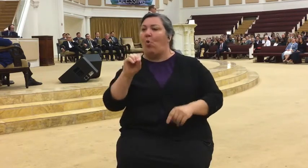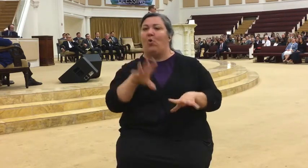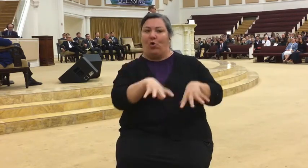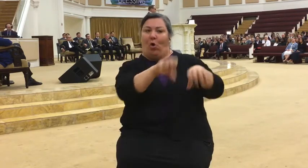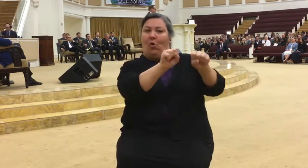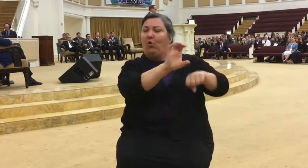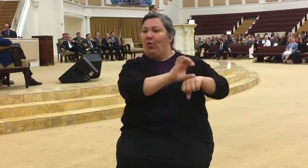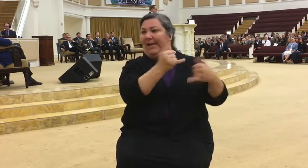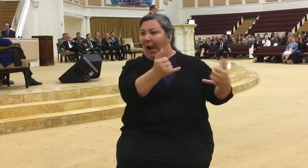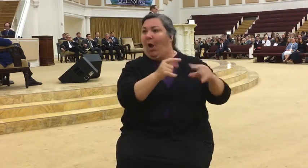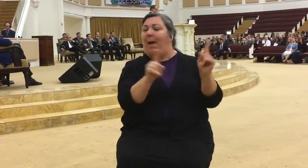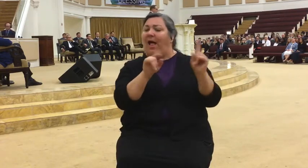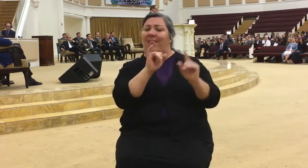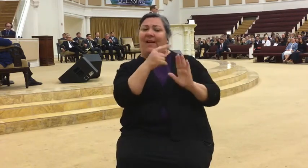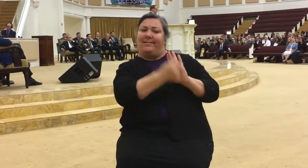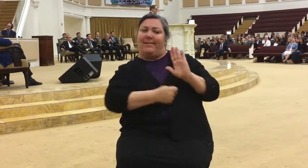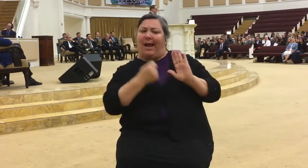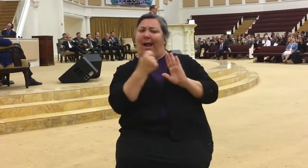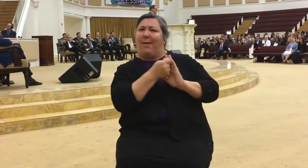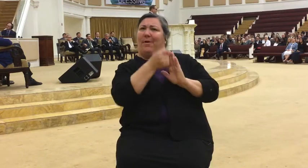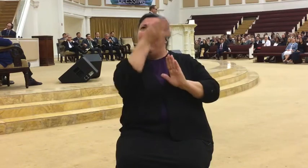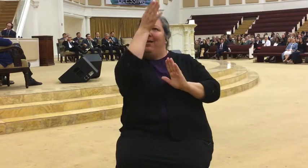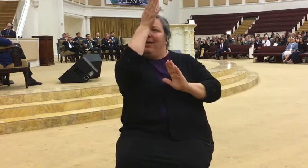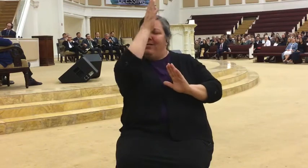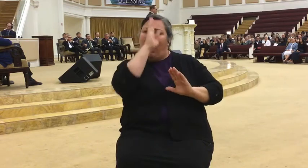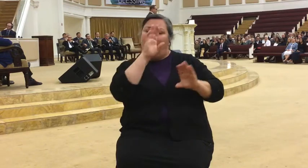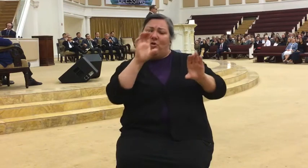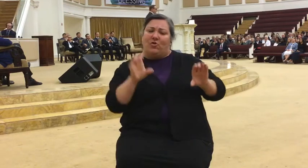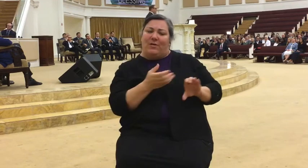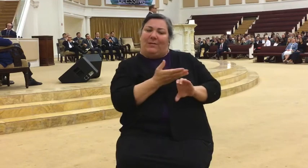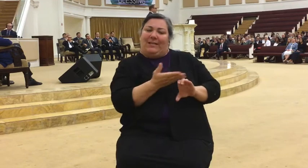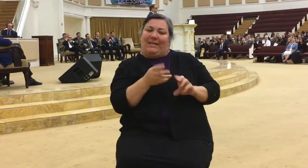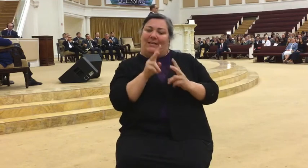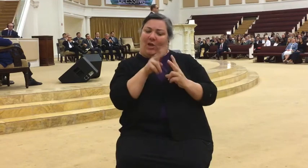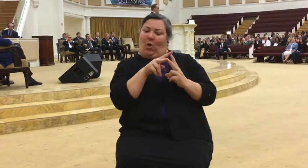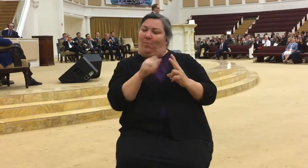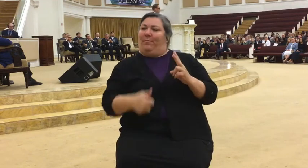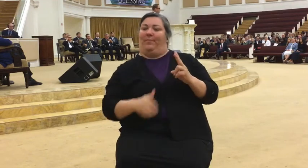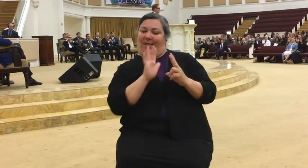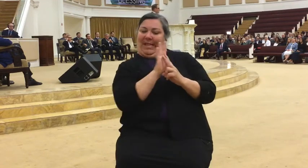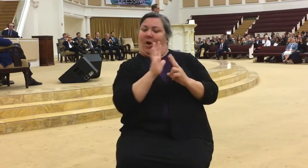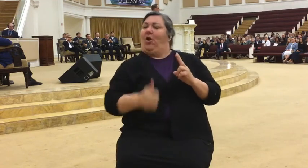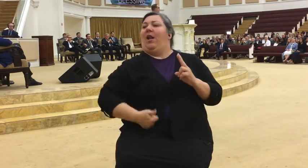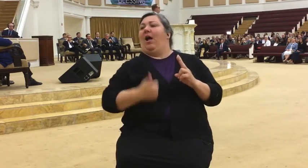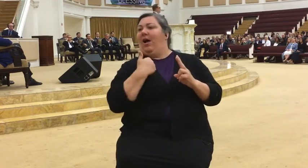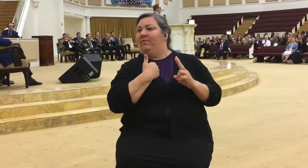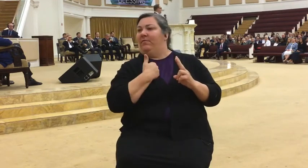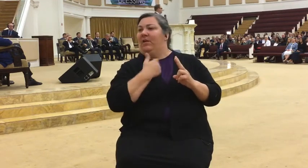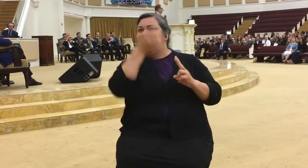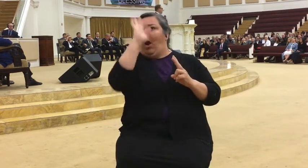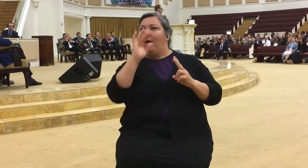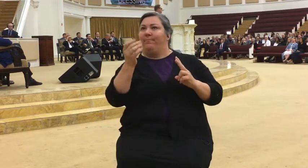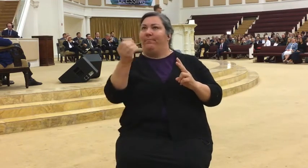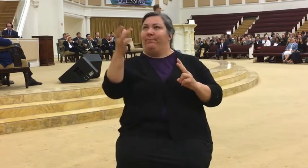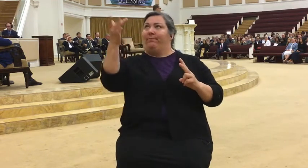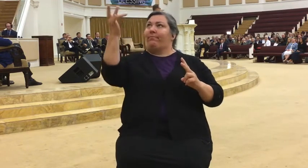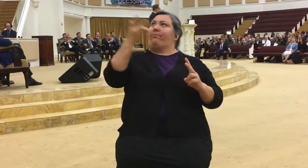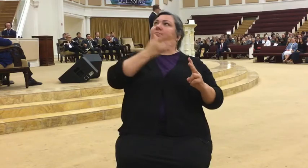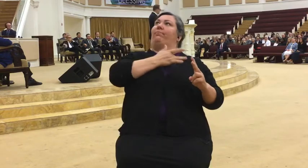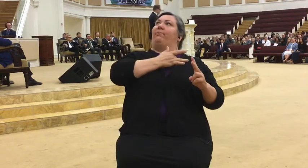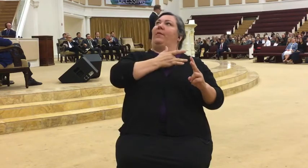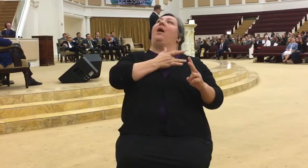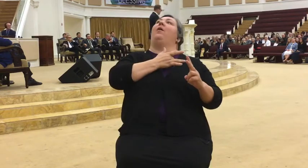it was a season where God began to do some things in their life and spoke to me. And I approached Brother Jones